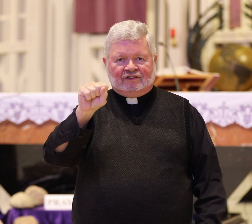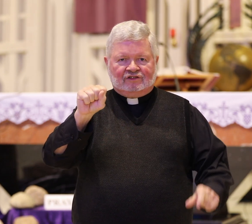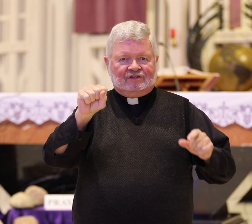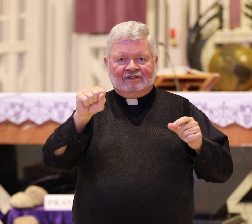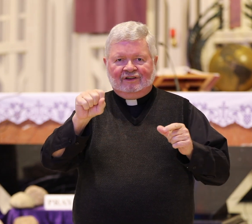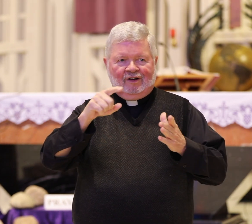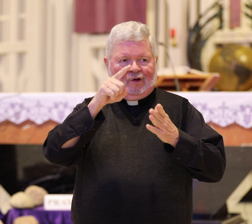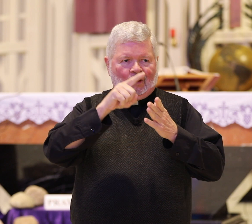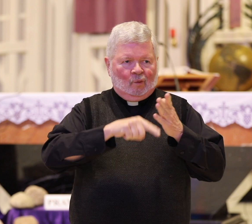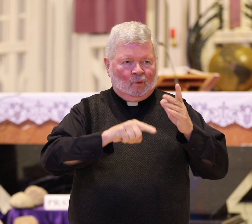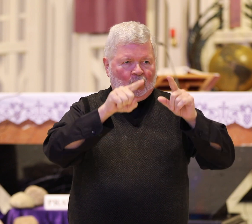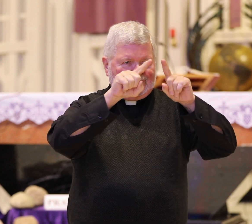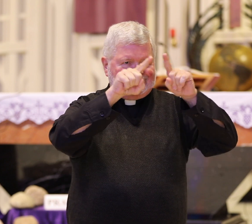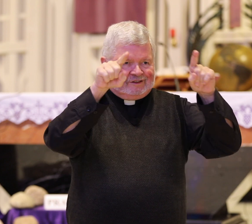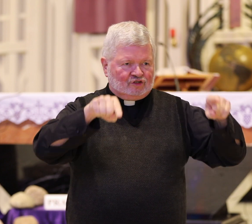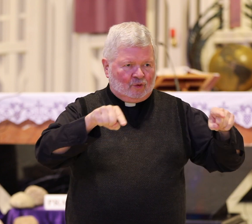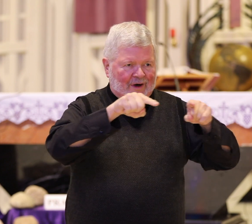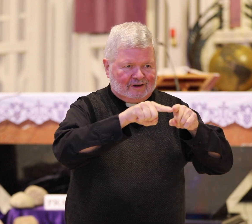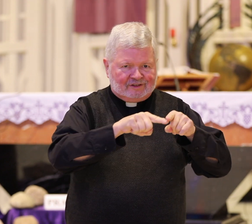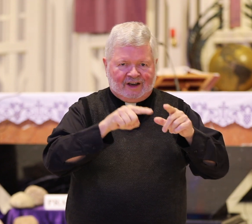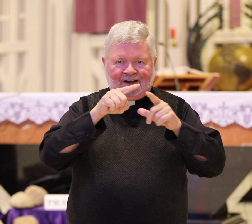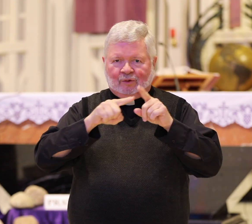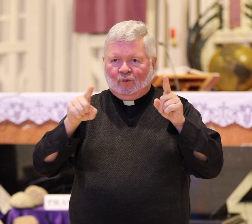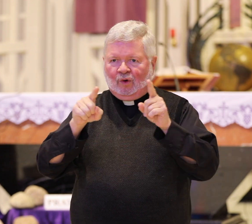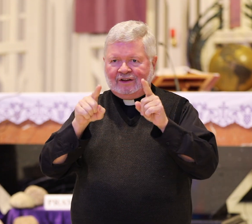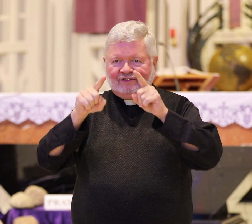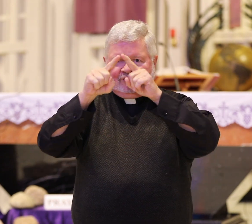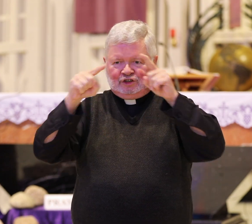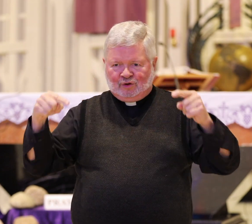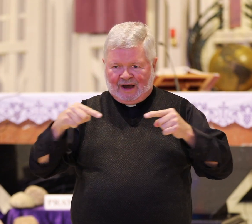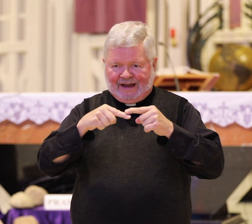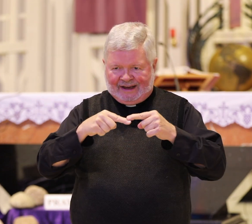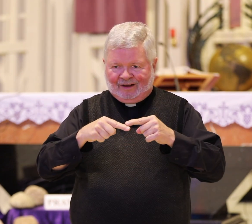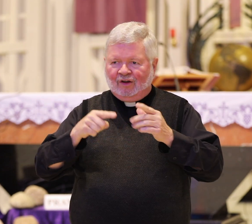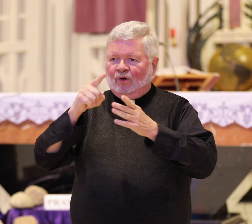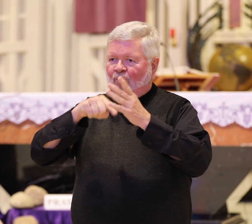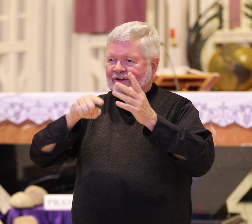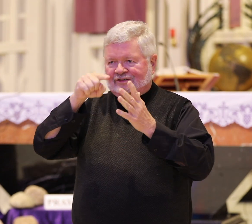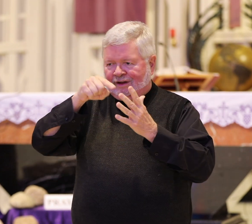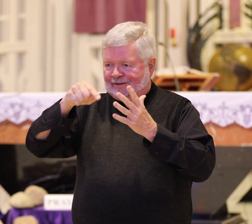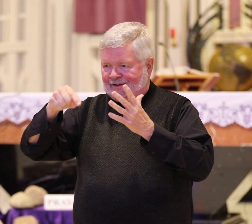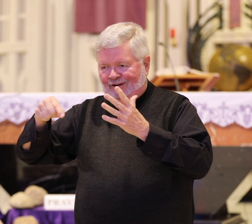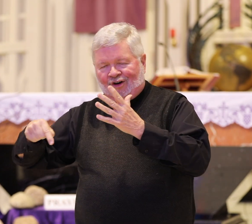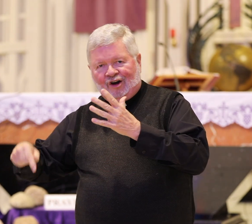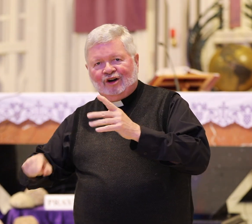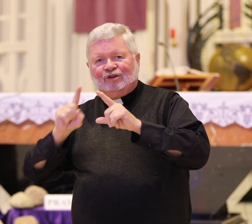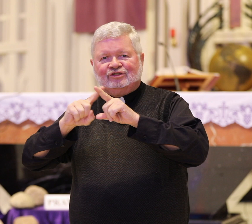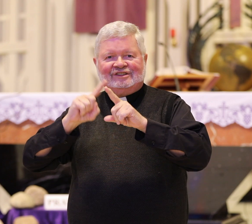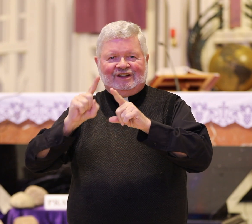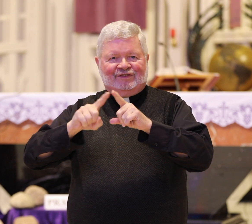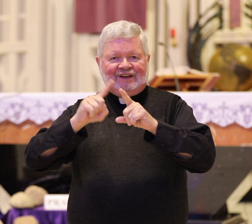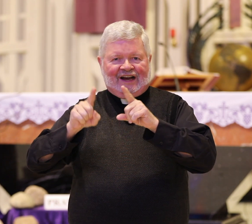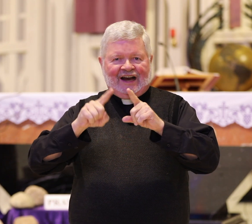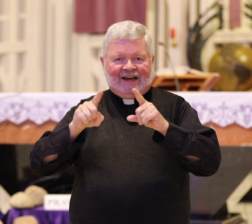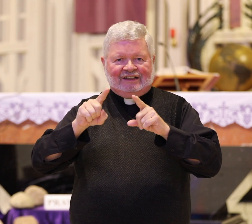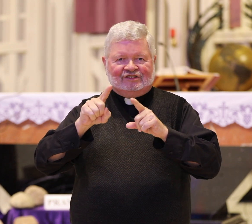signs. What's the square sign? What's the triangle? All those different kinds